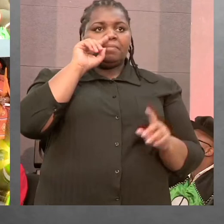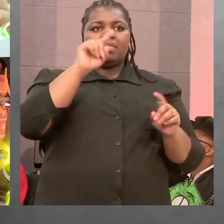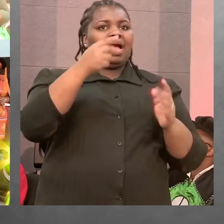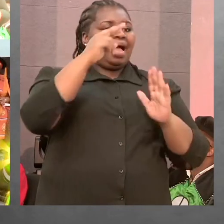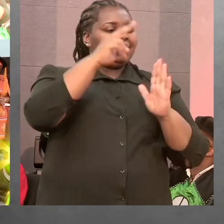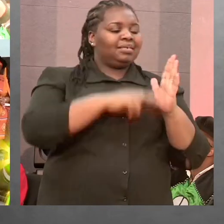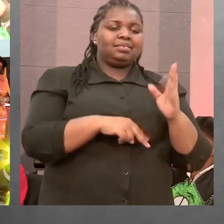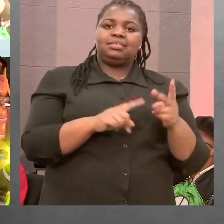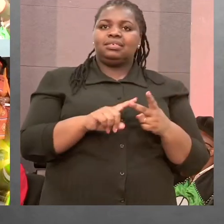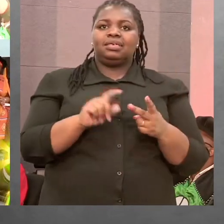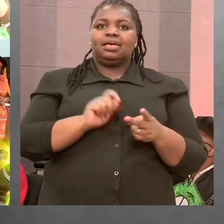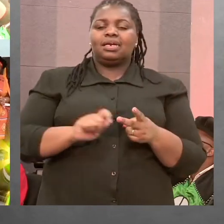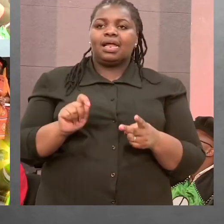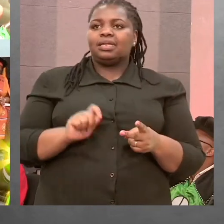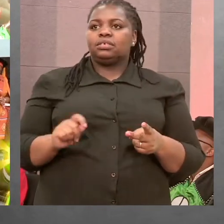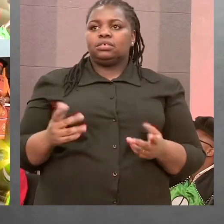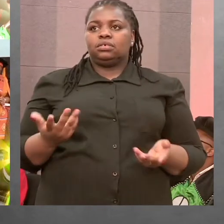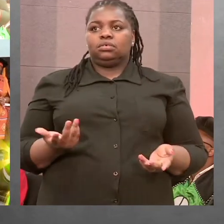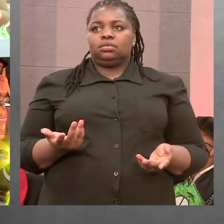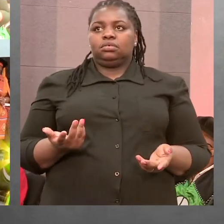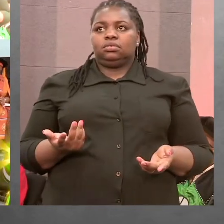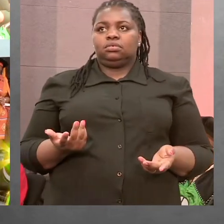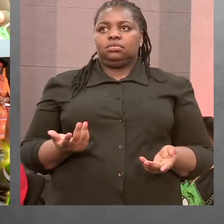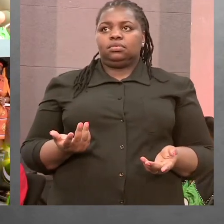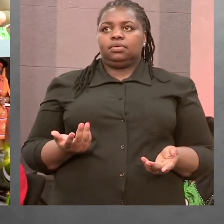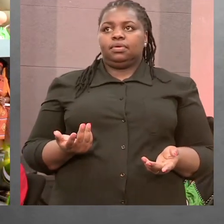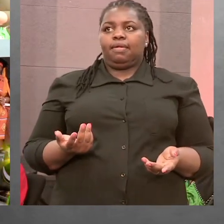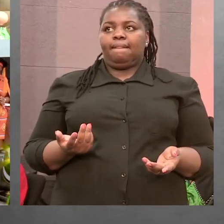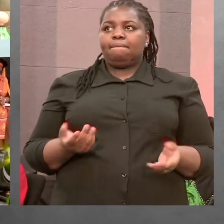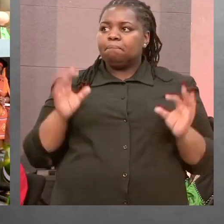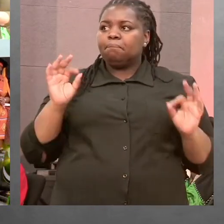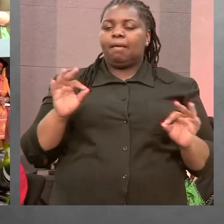read and write with comprehensive meaning.